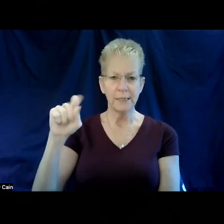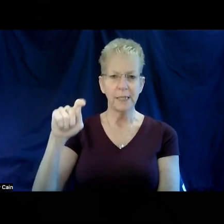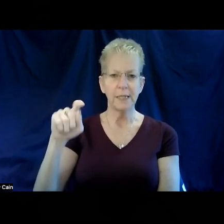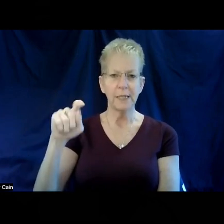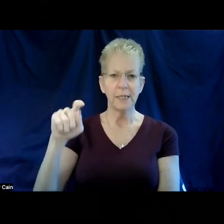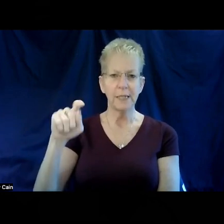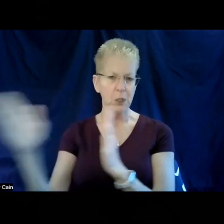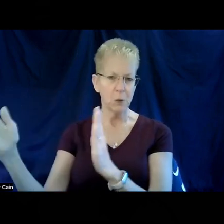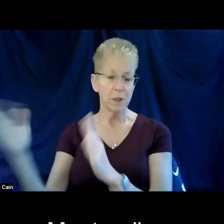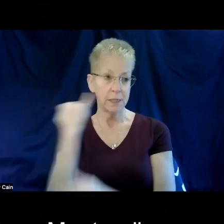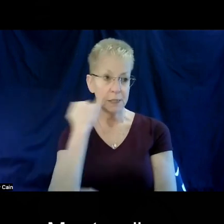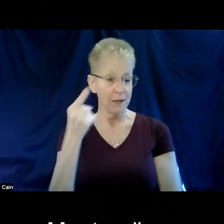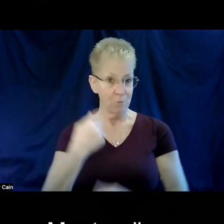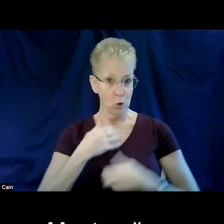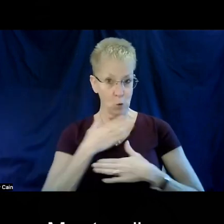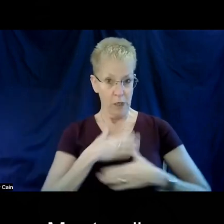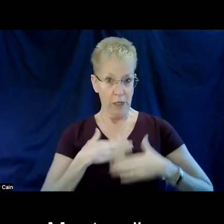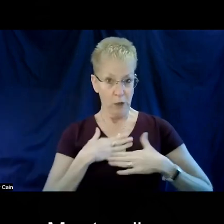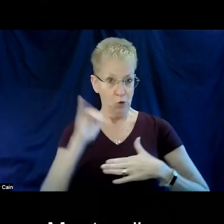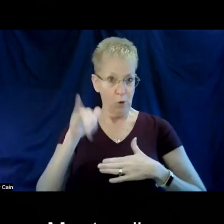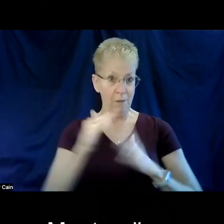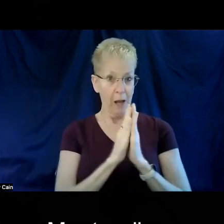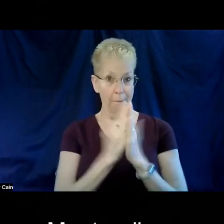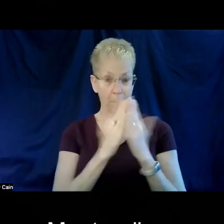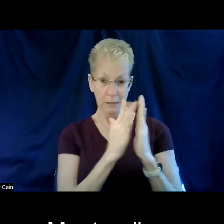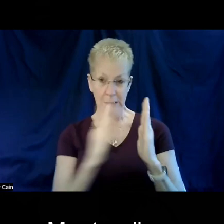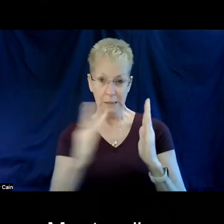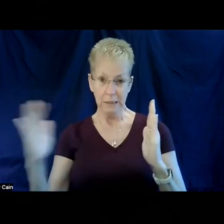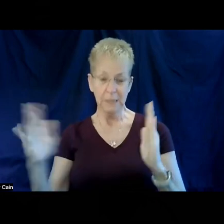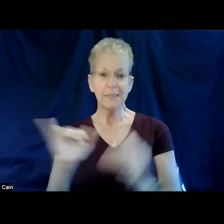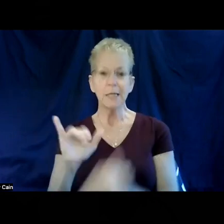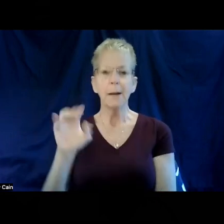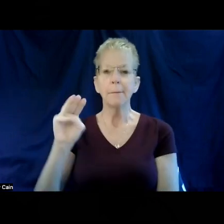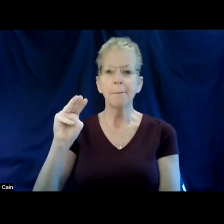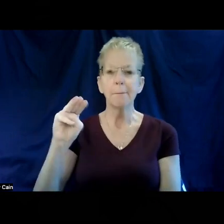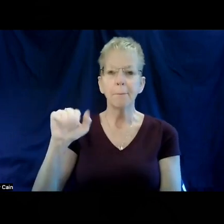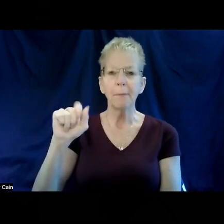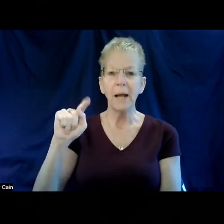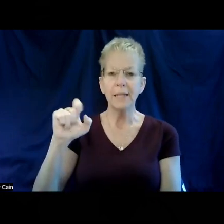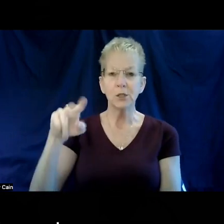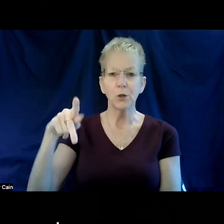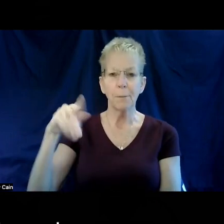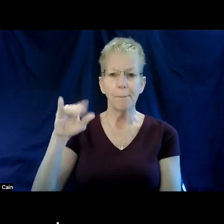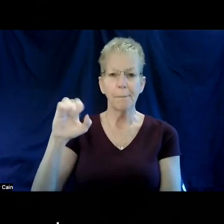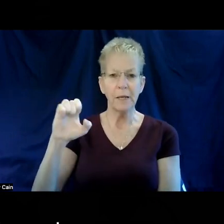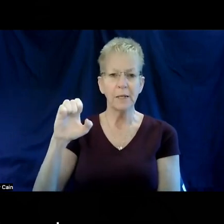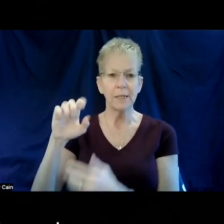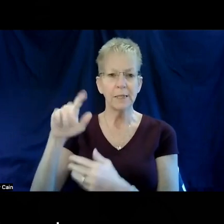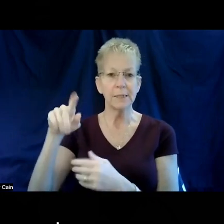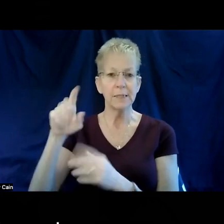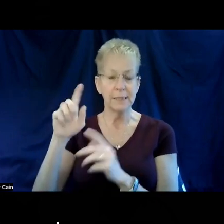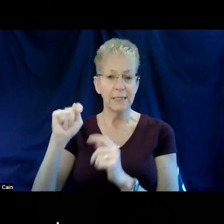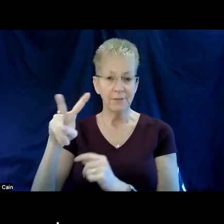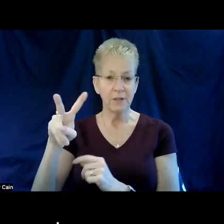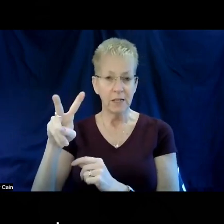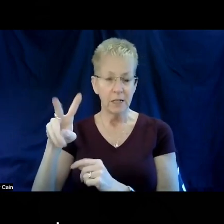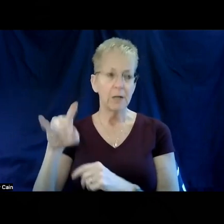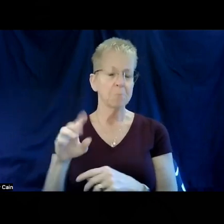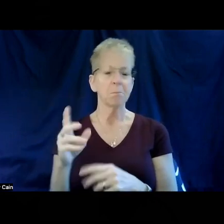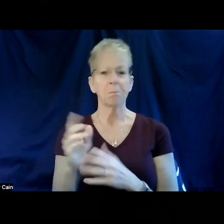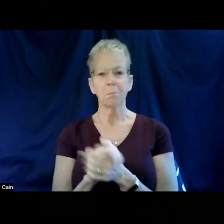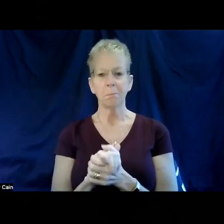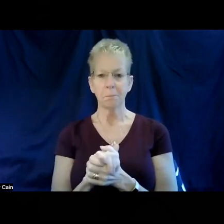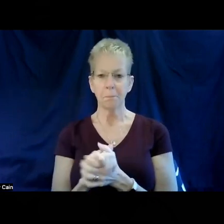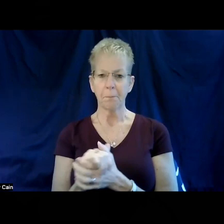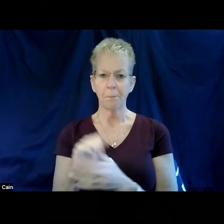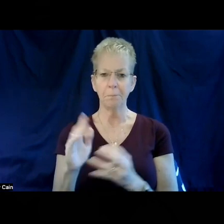um, uh, the ones in Masterpiece Mystery in the 1970s, Ian Carmichael starred as Lord Peter